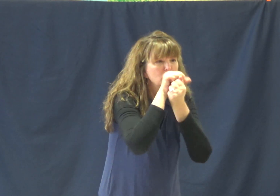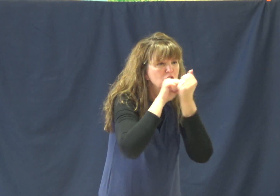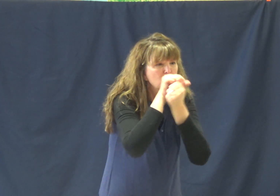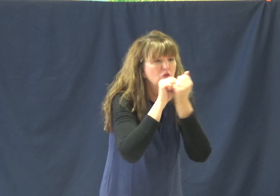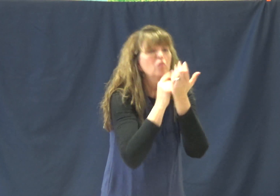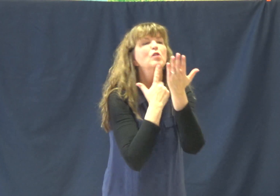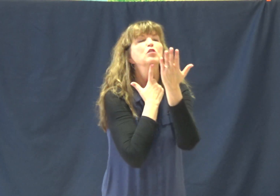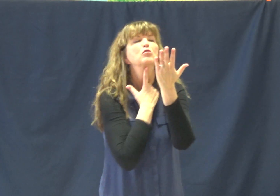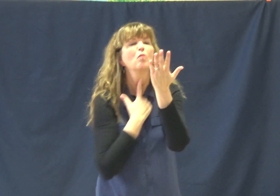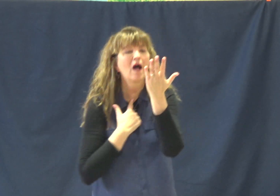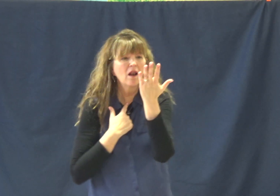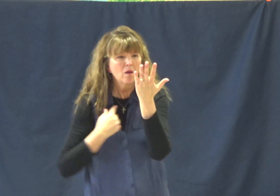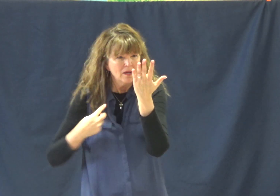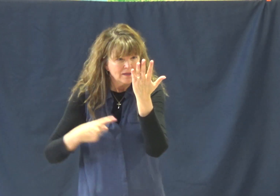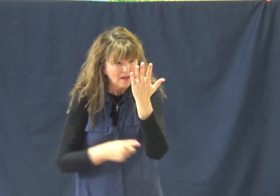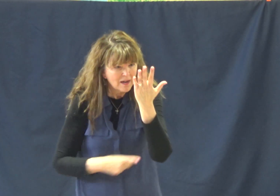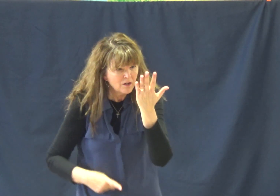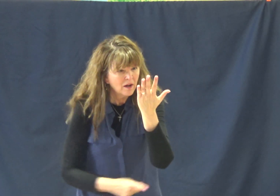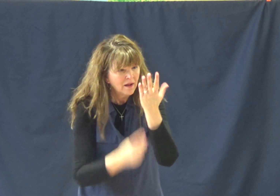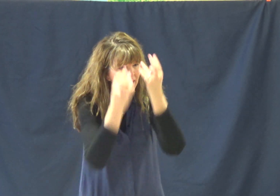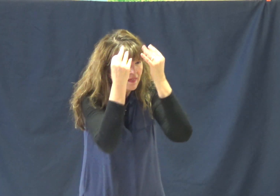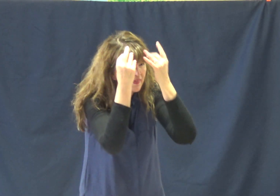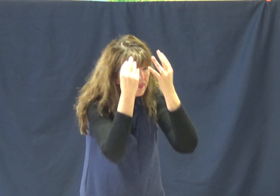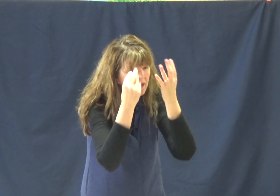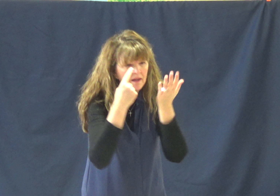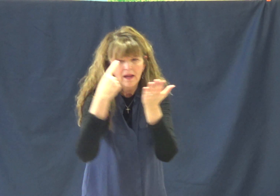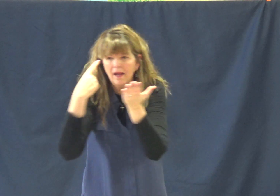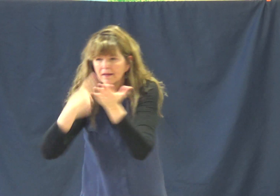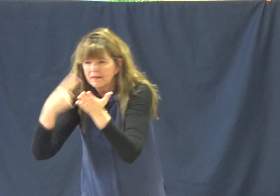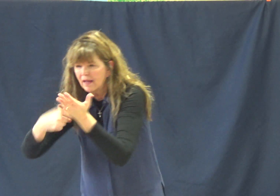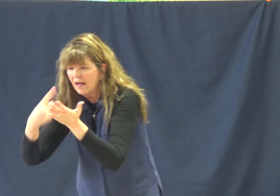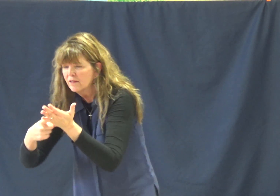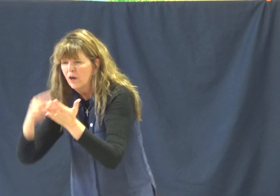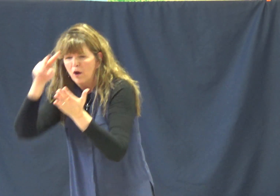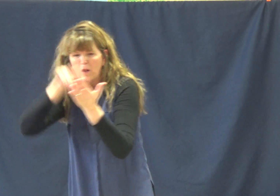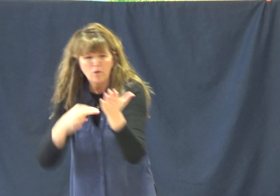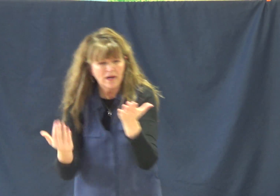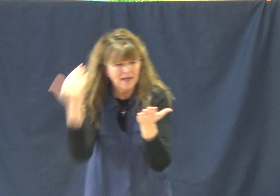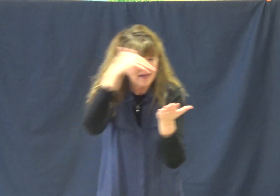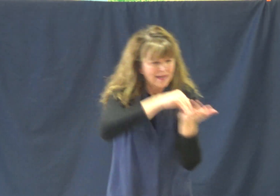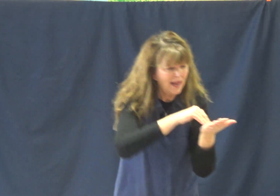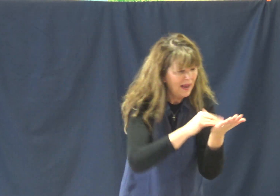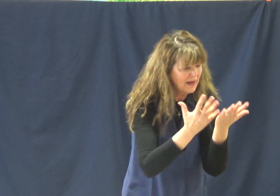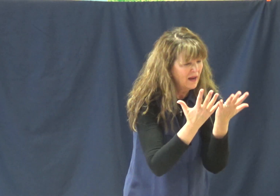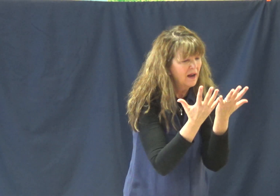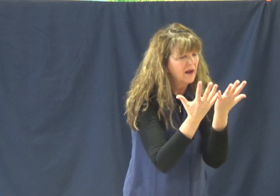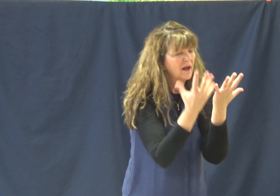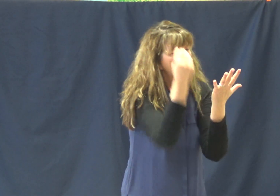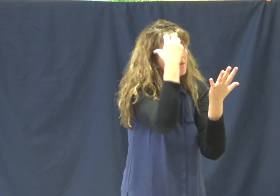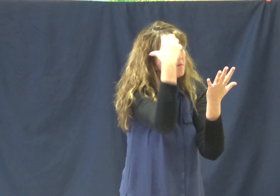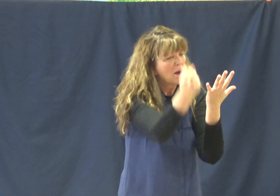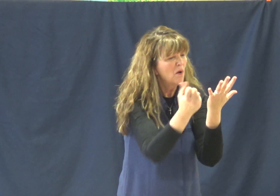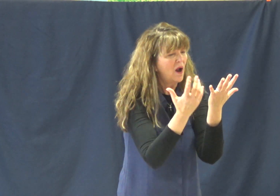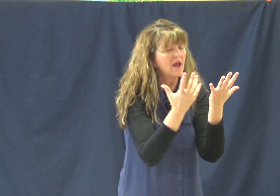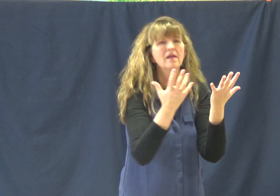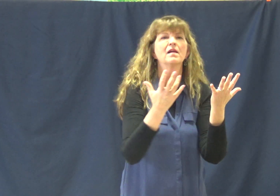reader reads it, chews and swallows and digests everything that he's read, and as we discuss it, we read it